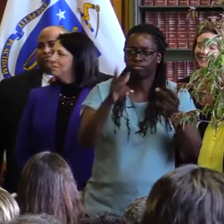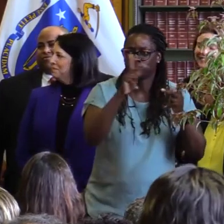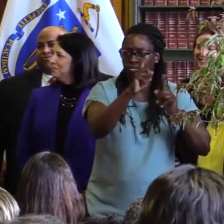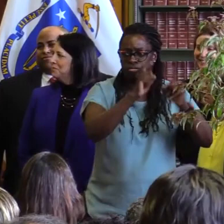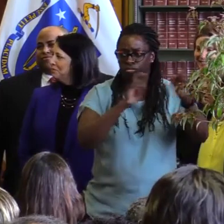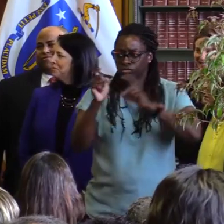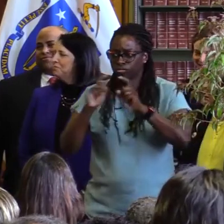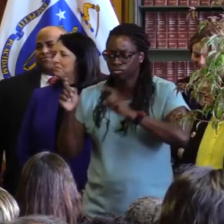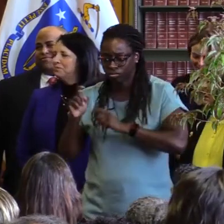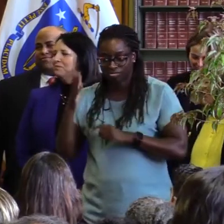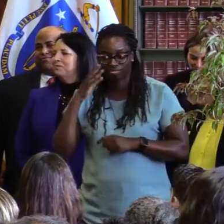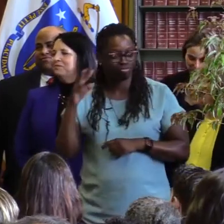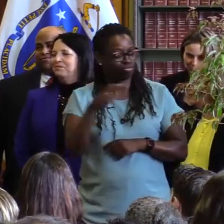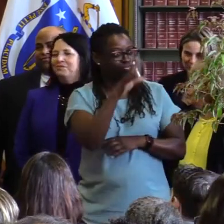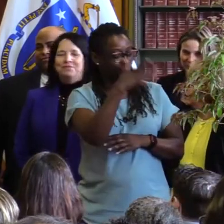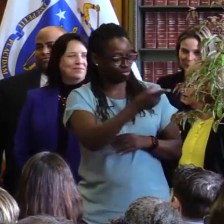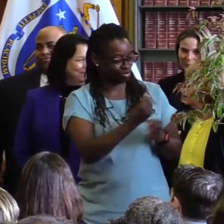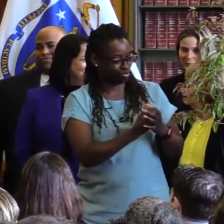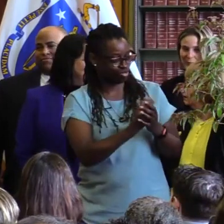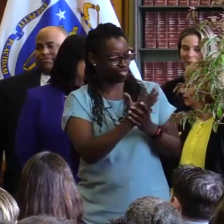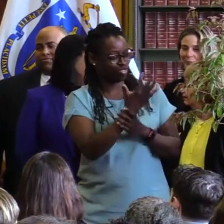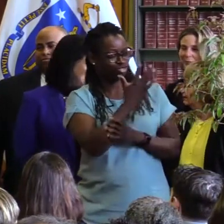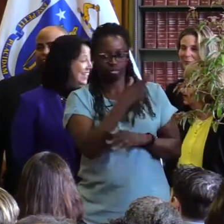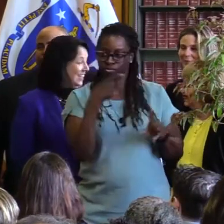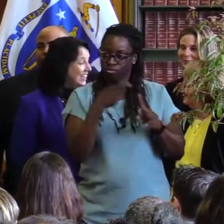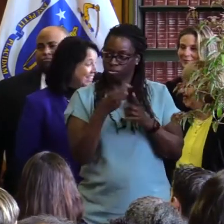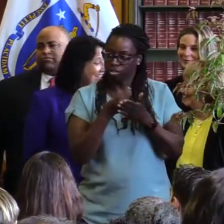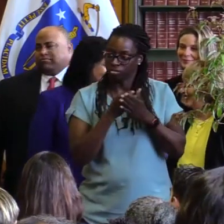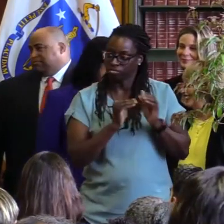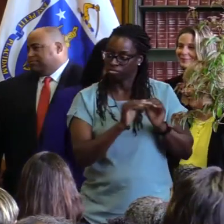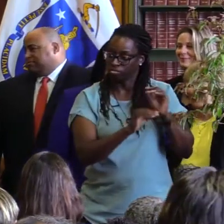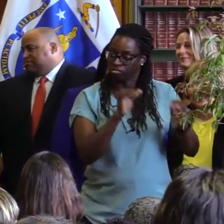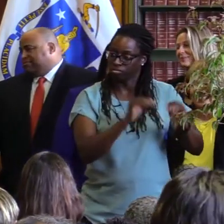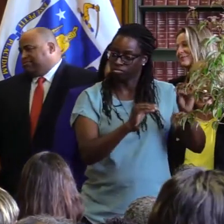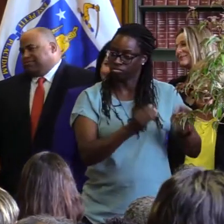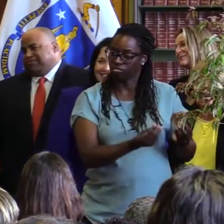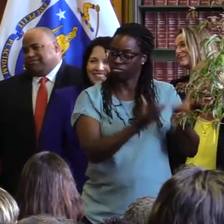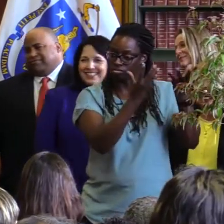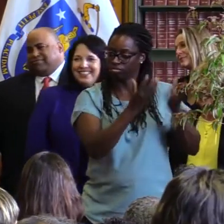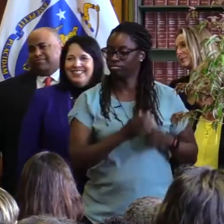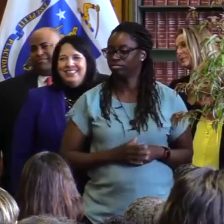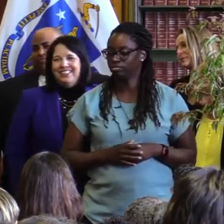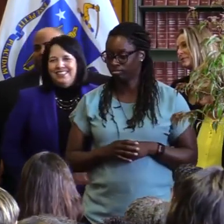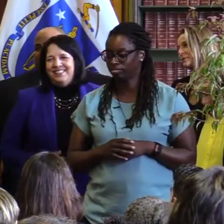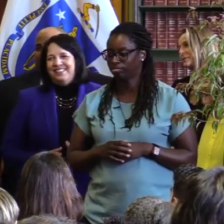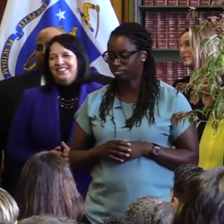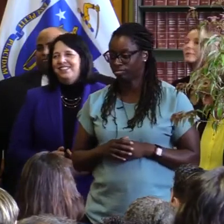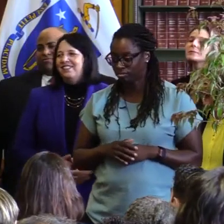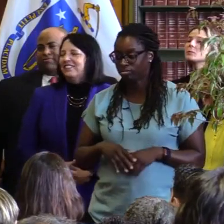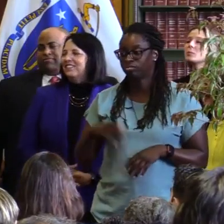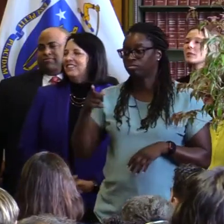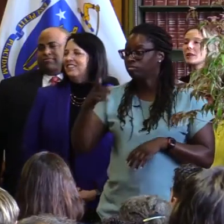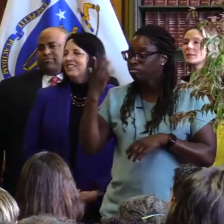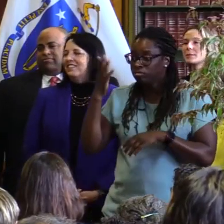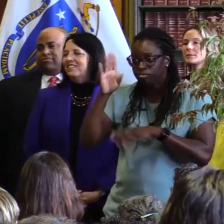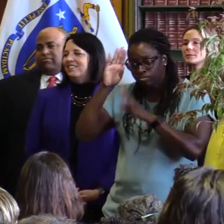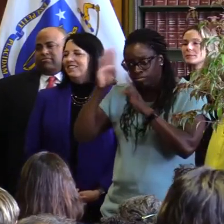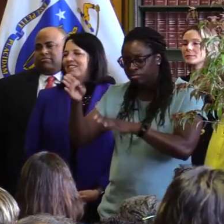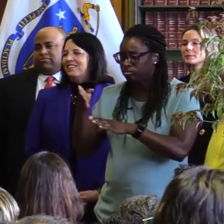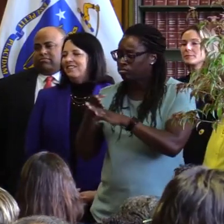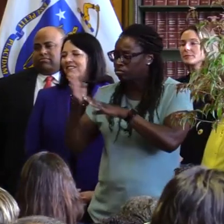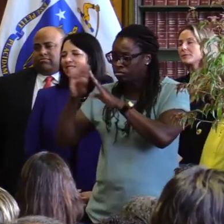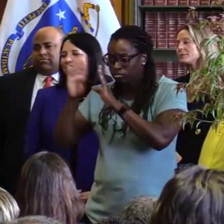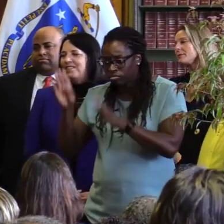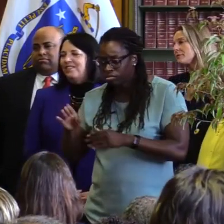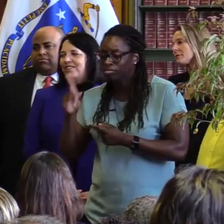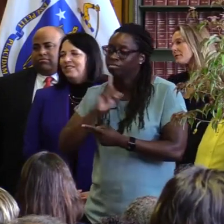money that is going to be plowed directly into development. In some places, you may live in a community where